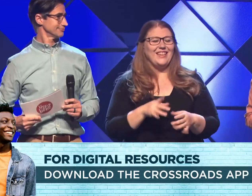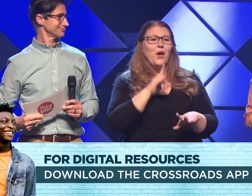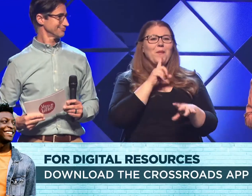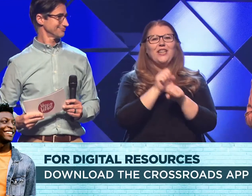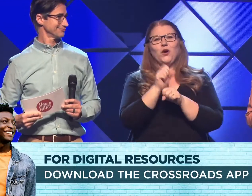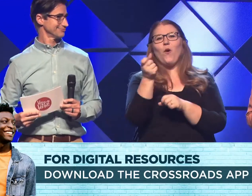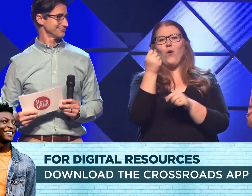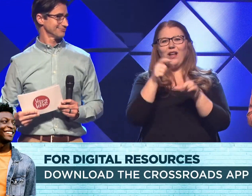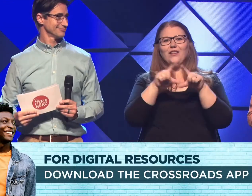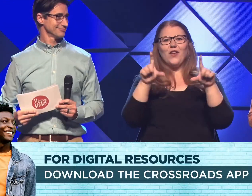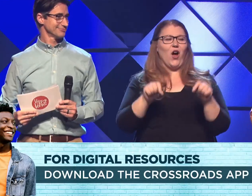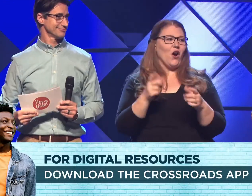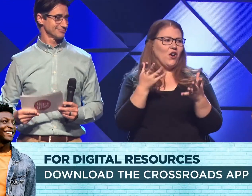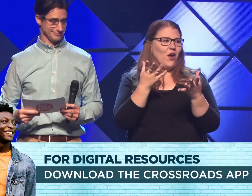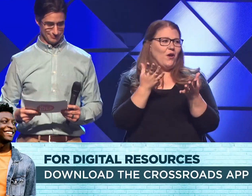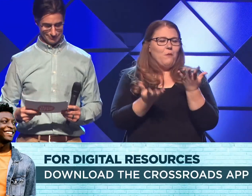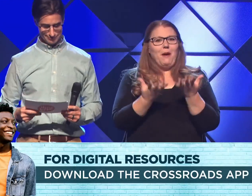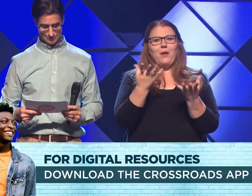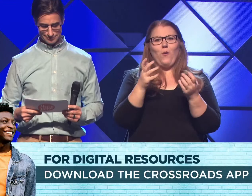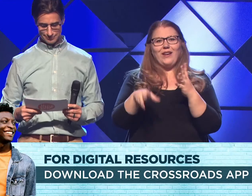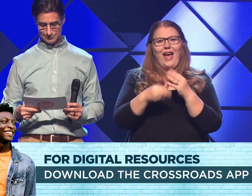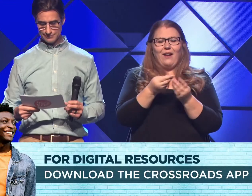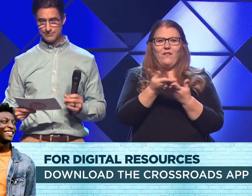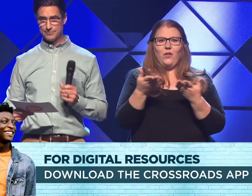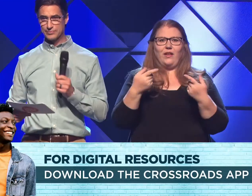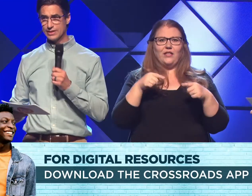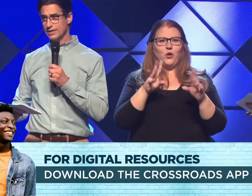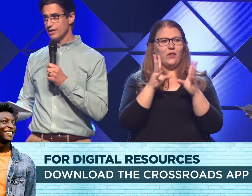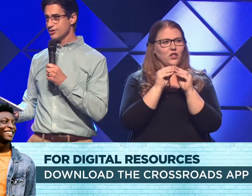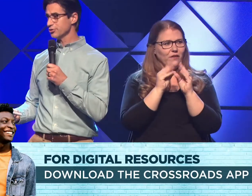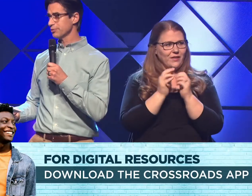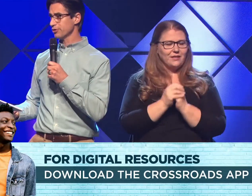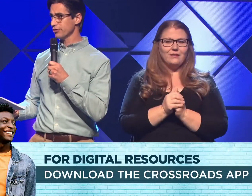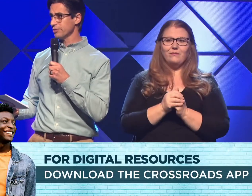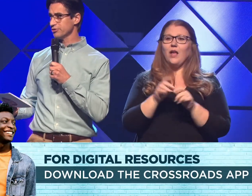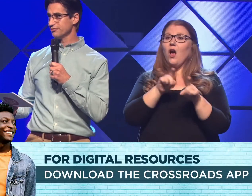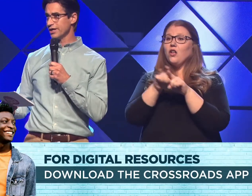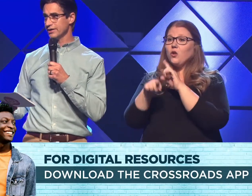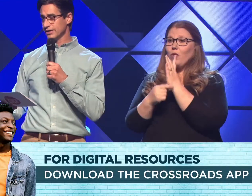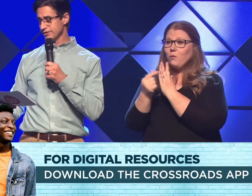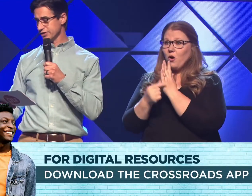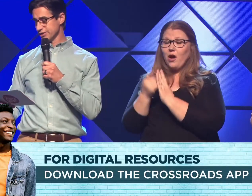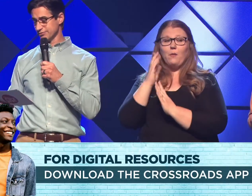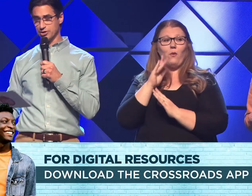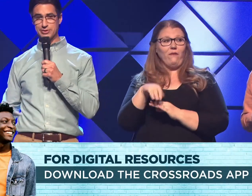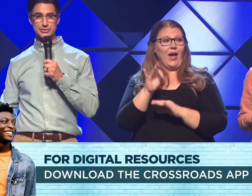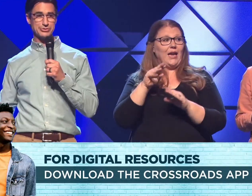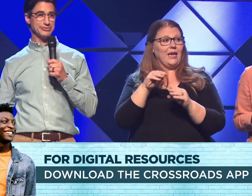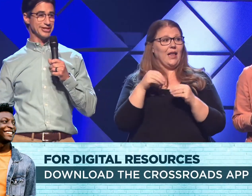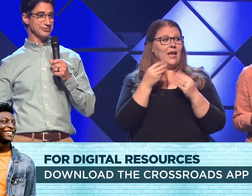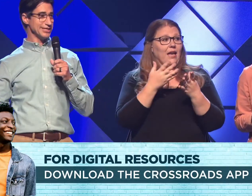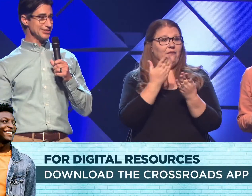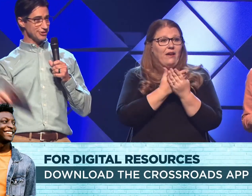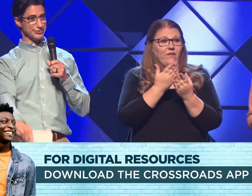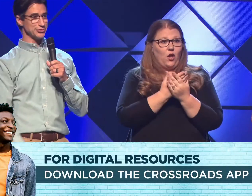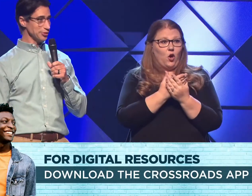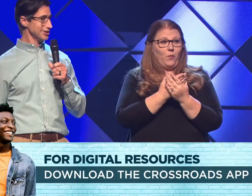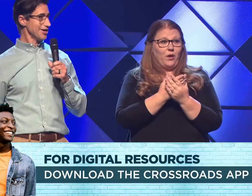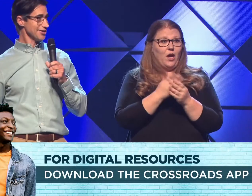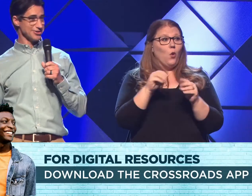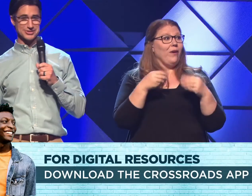that card because you may want to add a few things throughout the service. Also in the program, you'll find a giving envelope in which we've given each